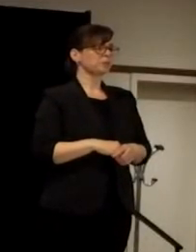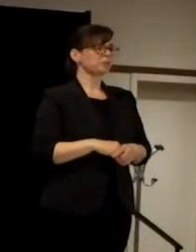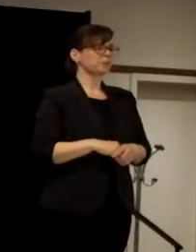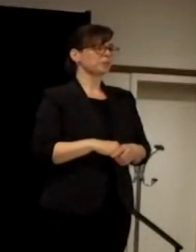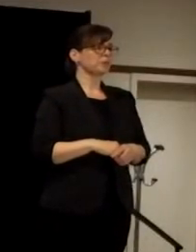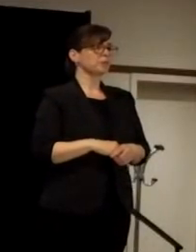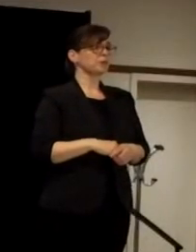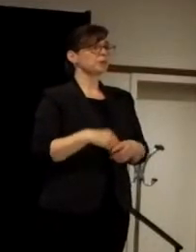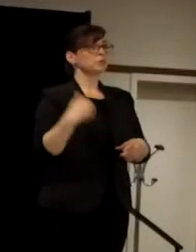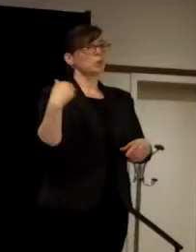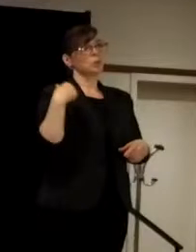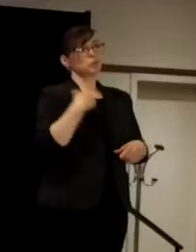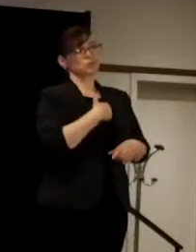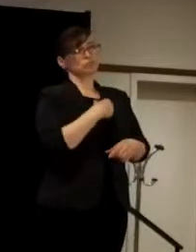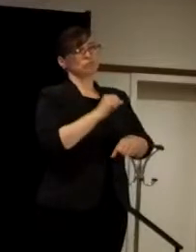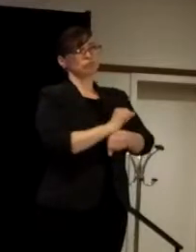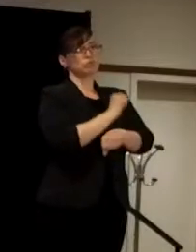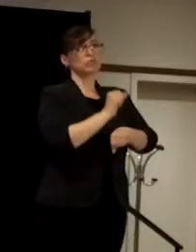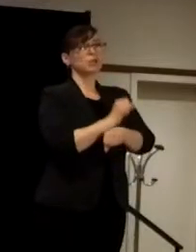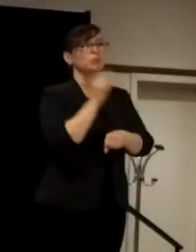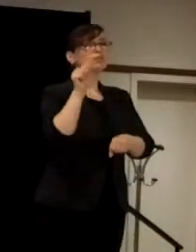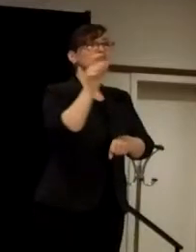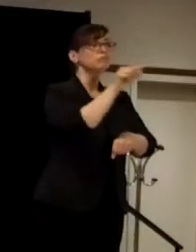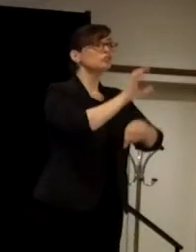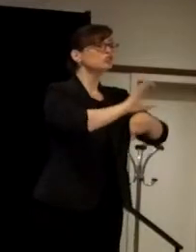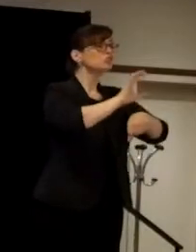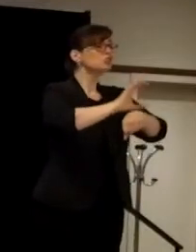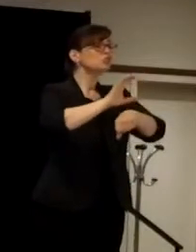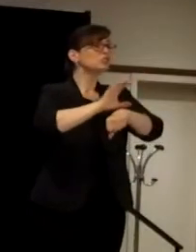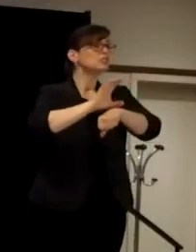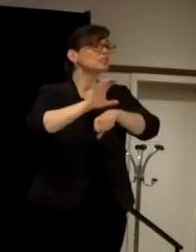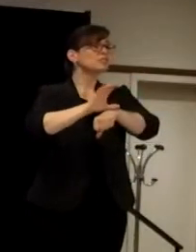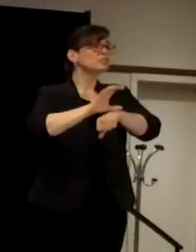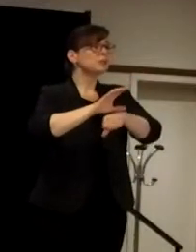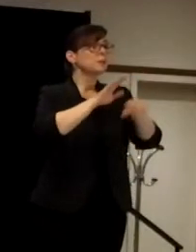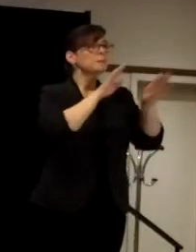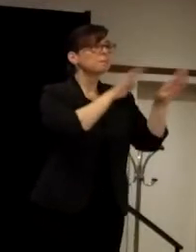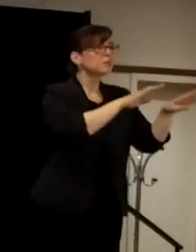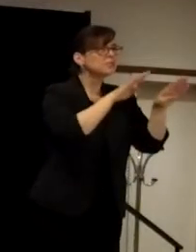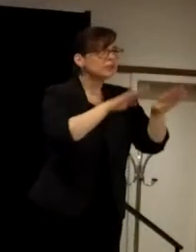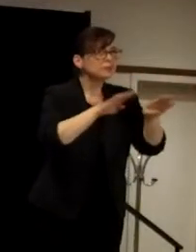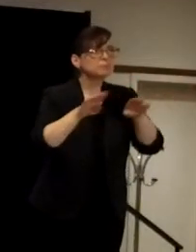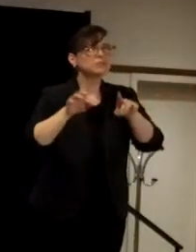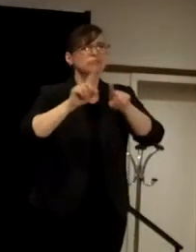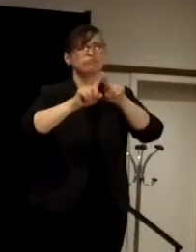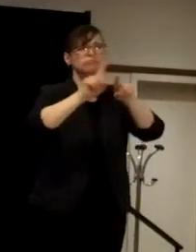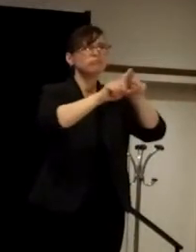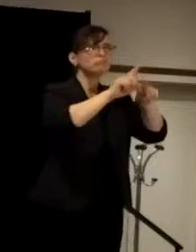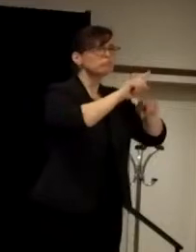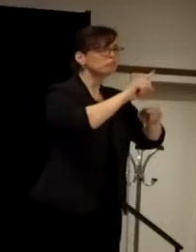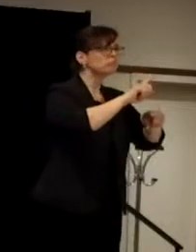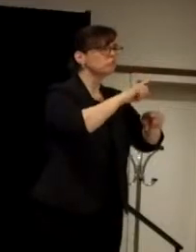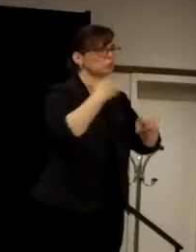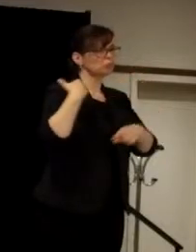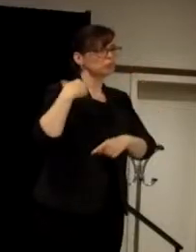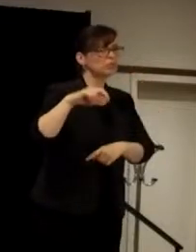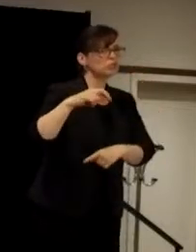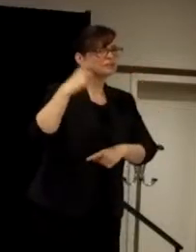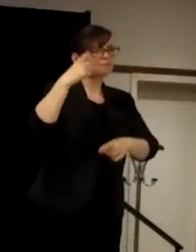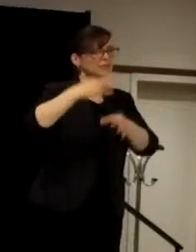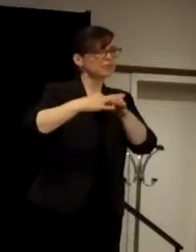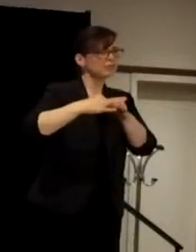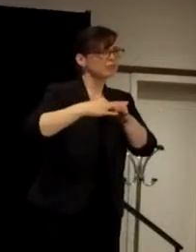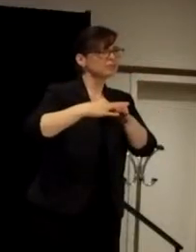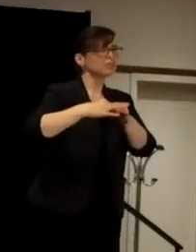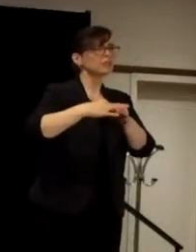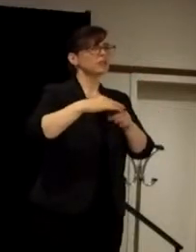today begins Ramadan. And I just wanted to wish all of our Muslim neighbors a blessed and peaceful Ramadan beginning tonight